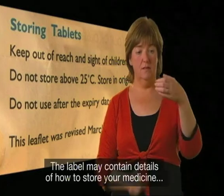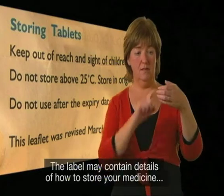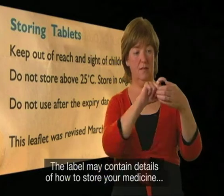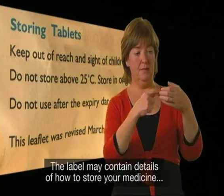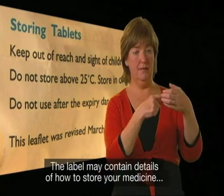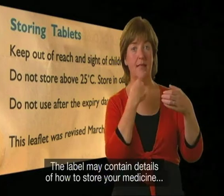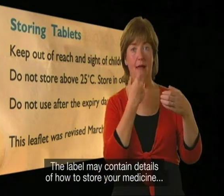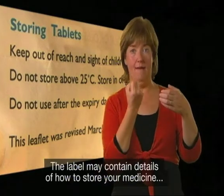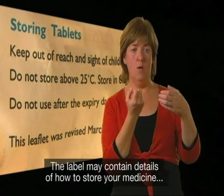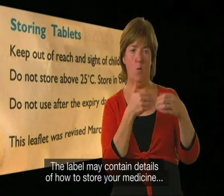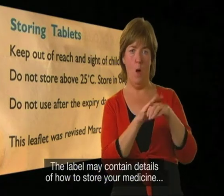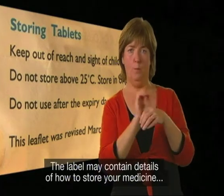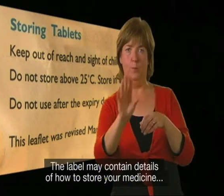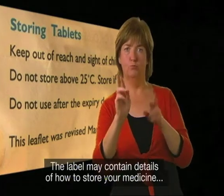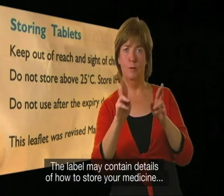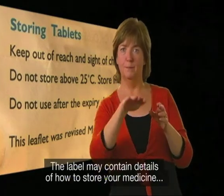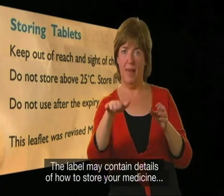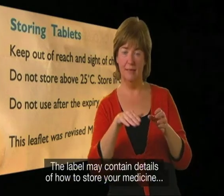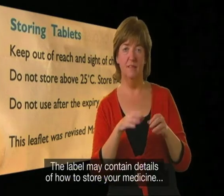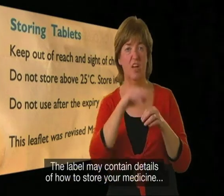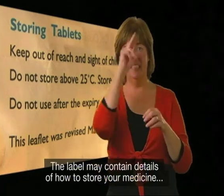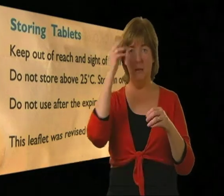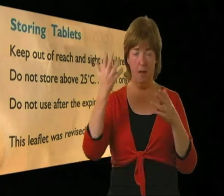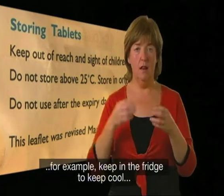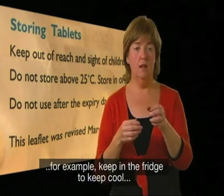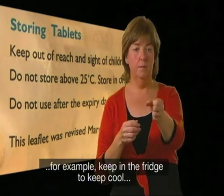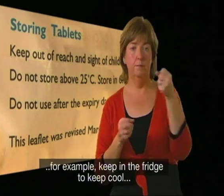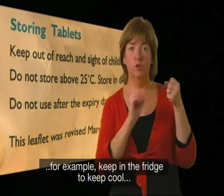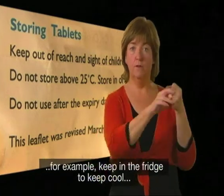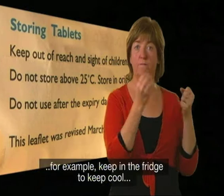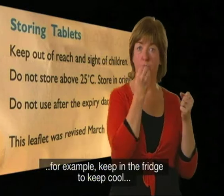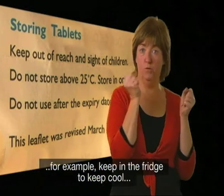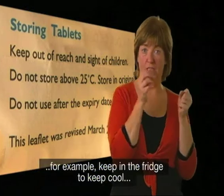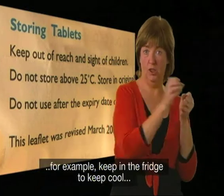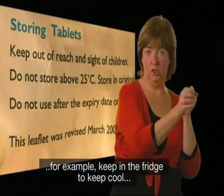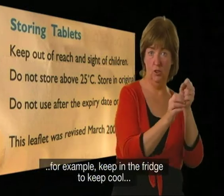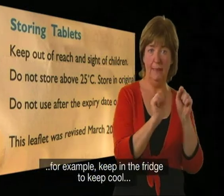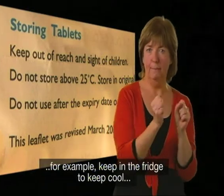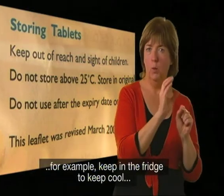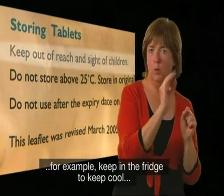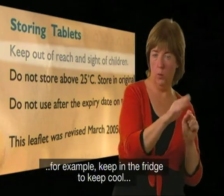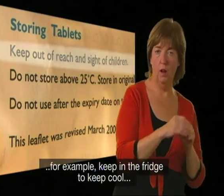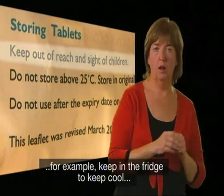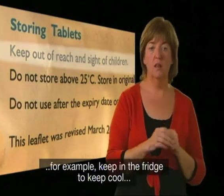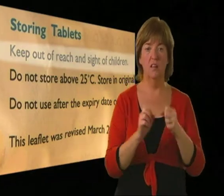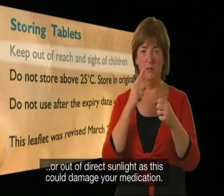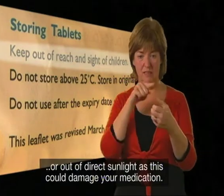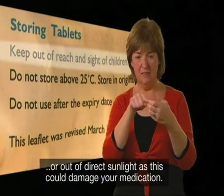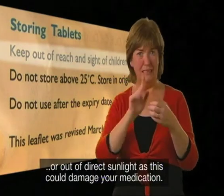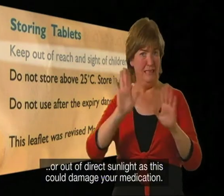The label may contain details of how to store your medicine. For example, keep in the fridge to keep cool, or out